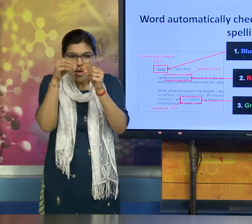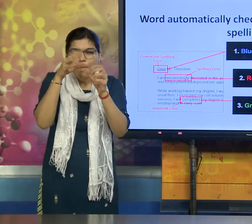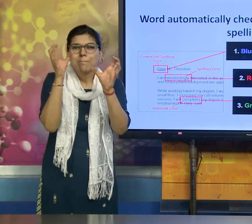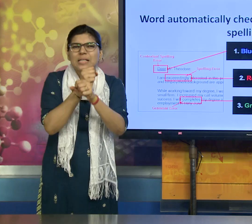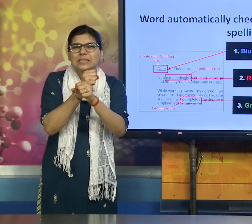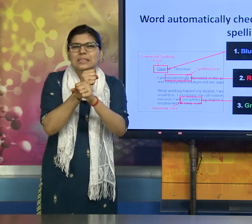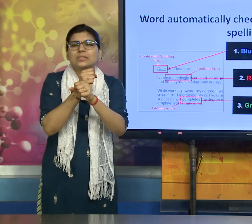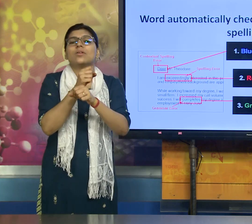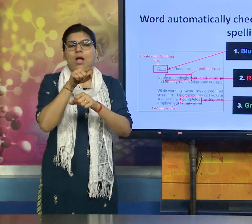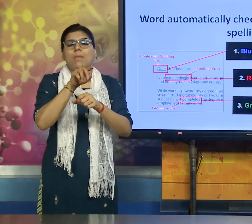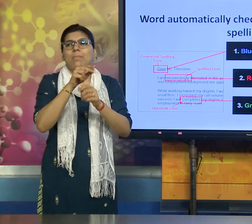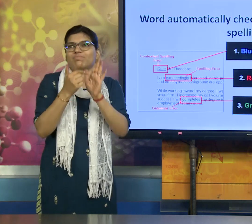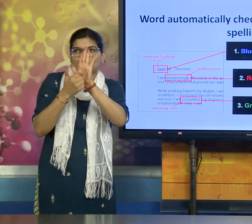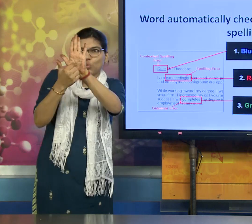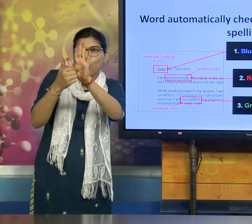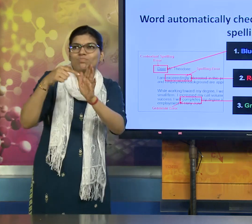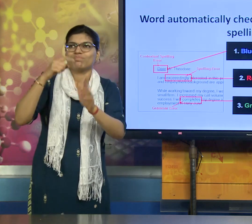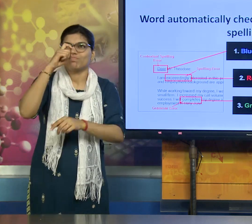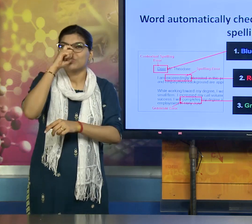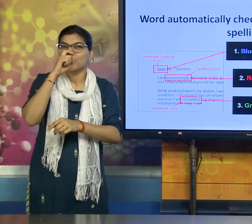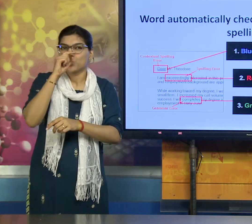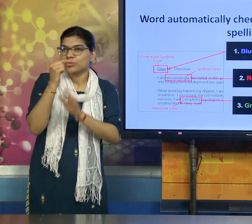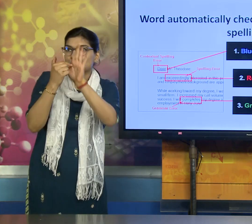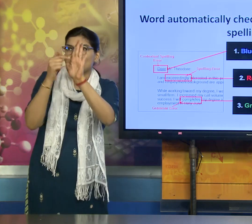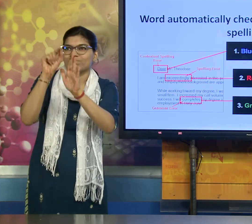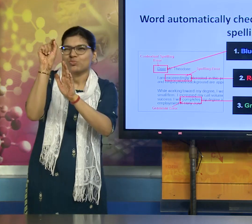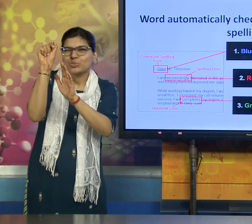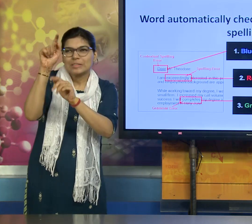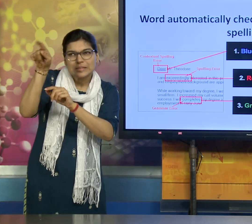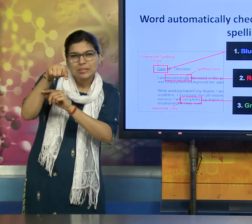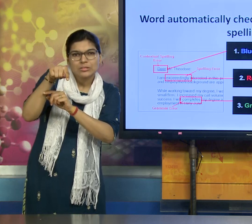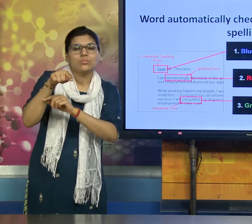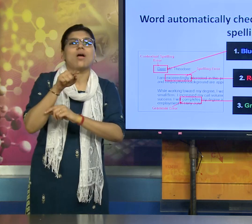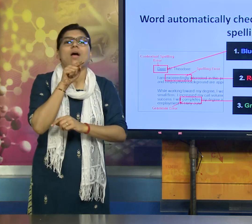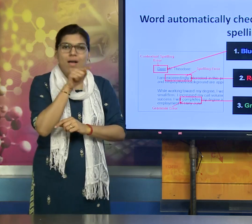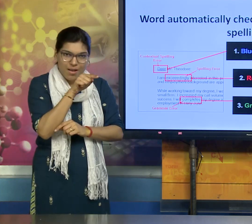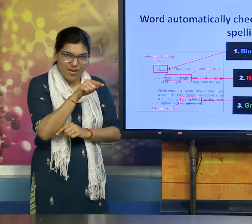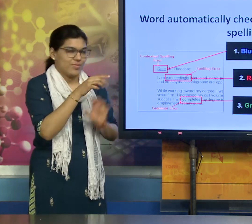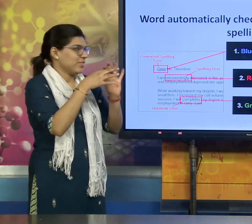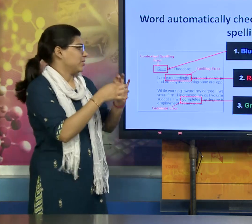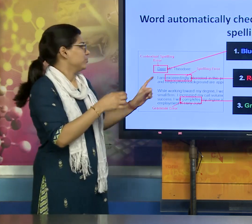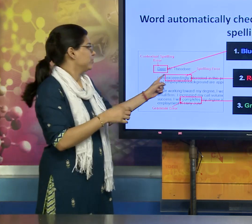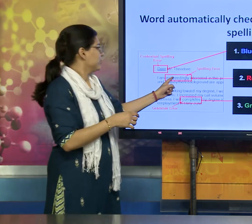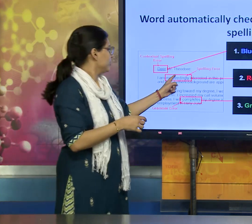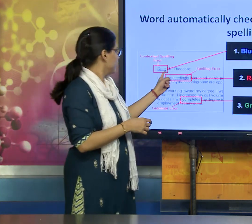If there is a little bit mistake in word, a blue line will appear under your